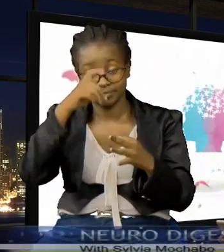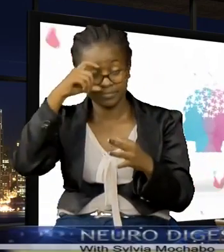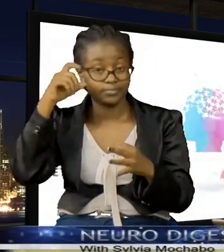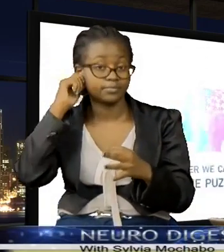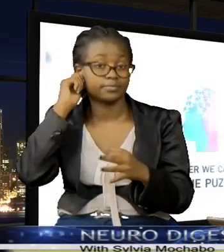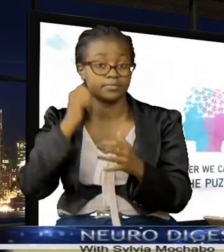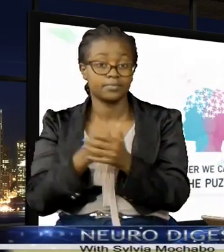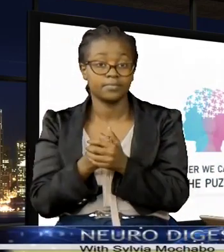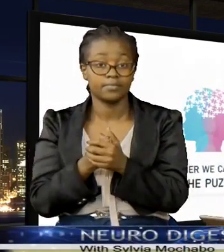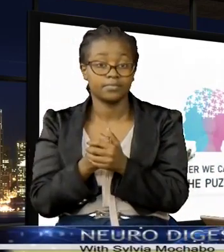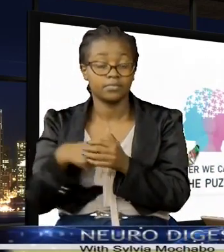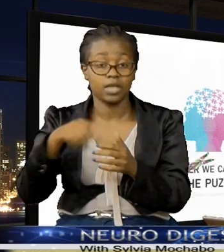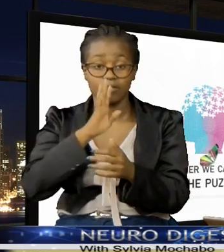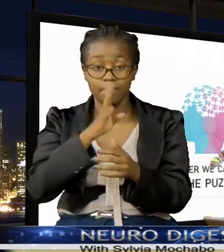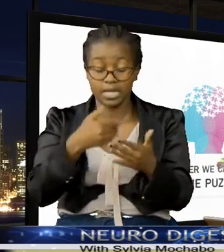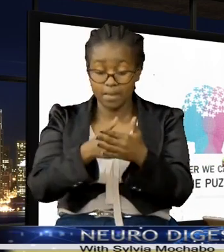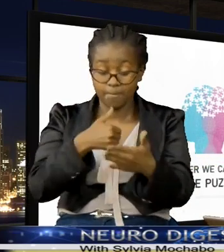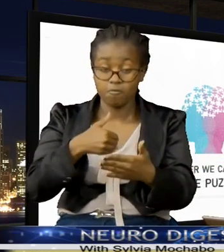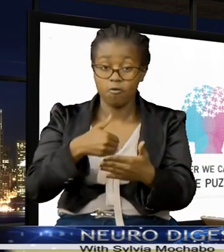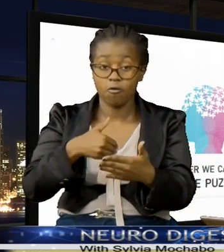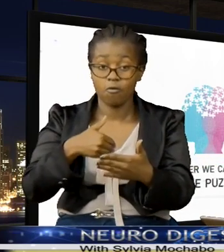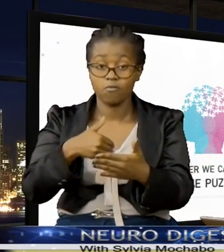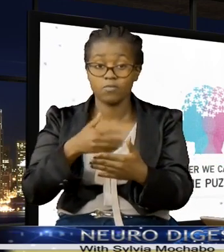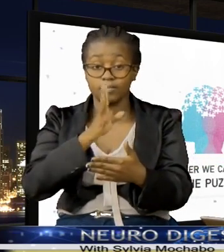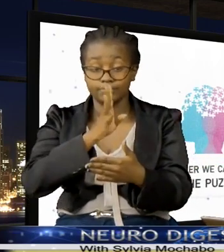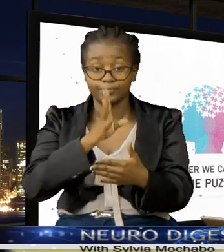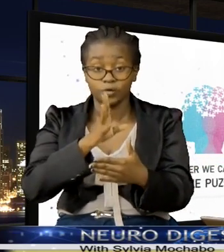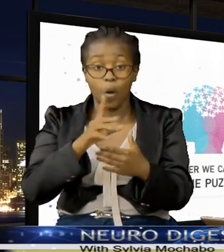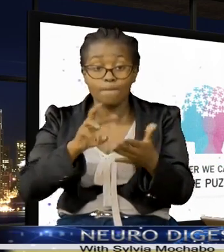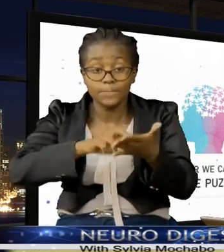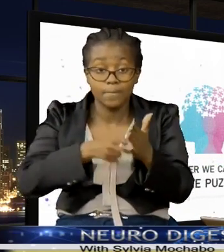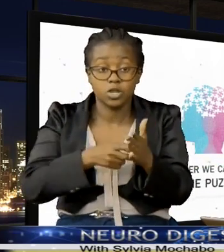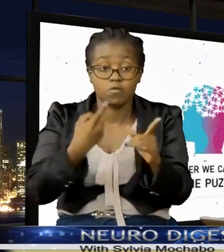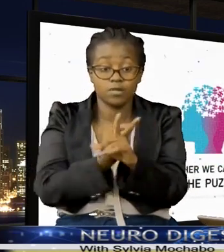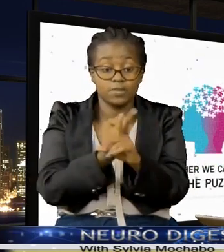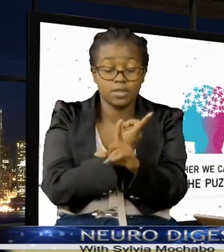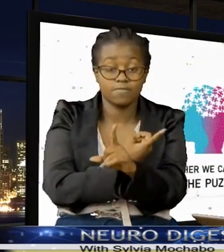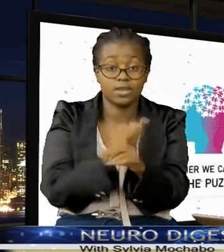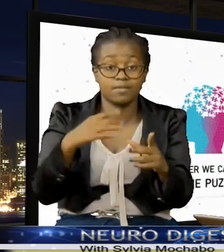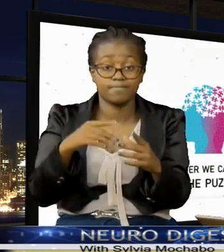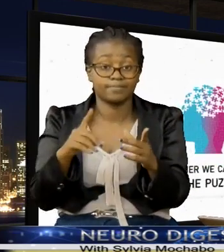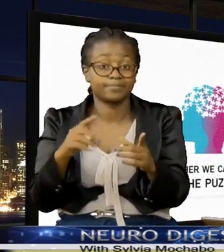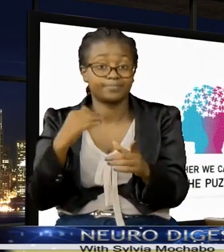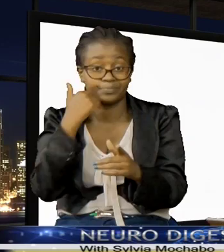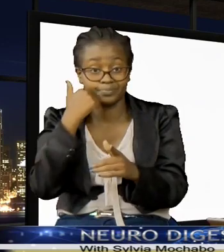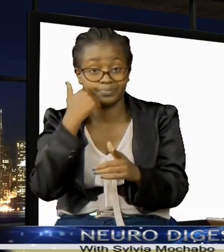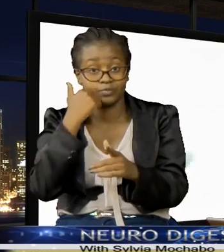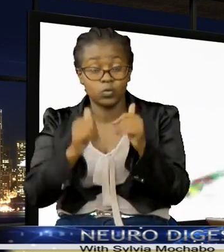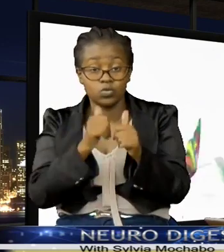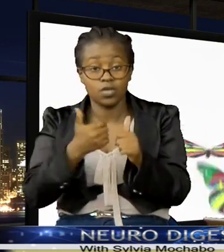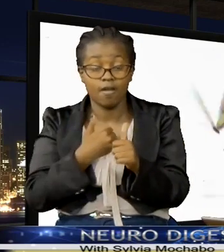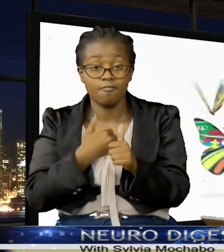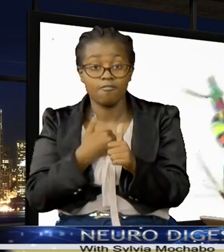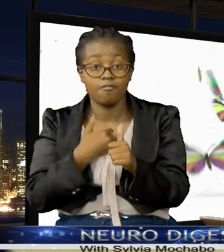Maureen. And like we have spoken earlier, we've touched on the definitions of the various neurodiversity conditions that we